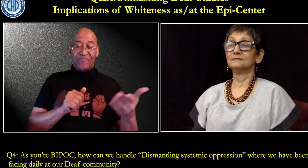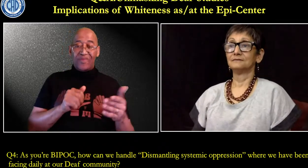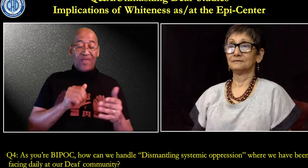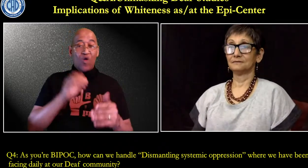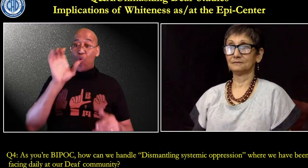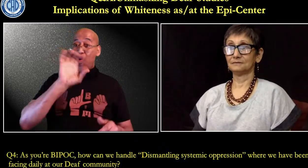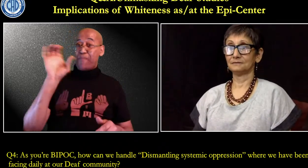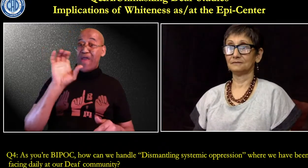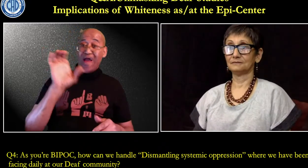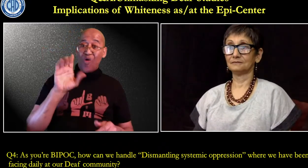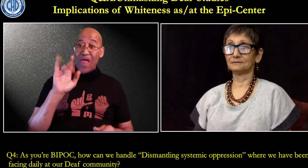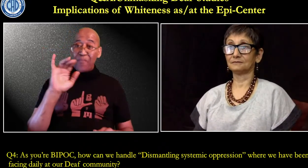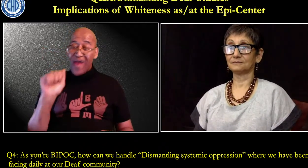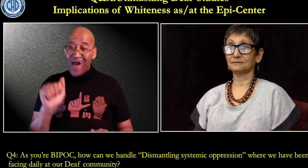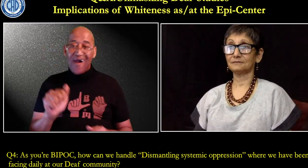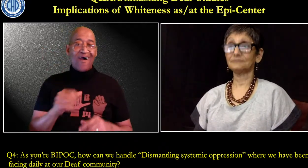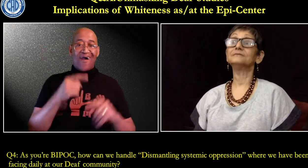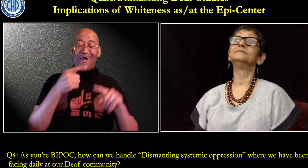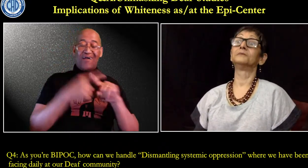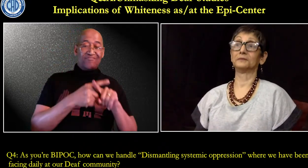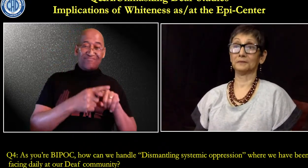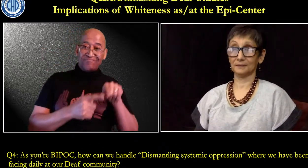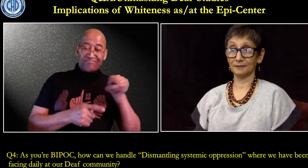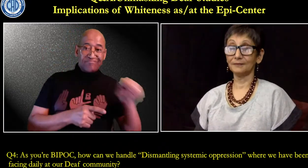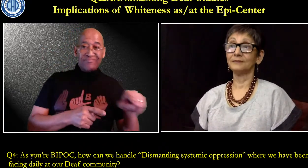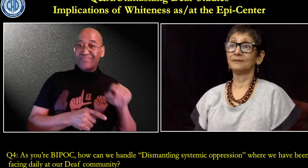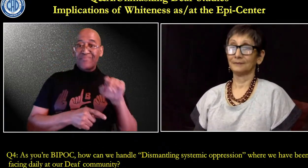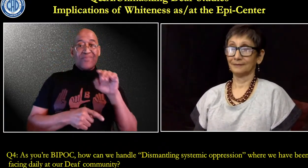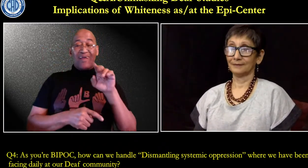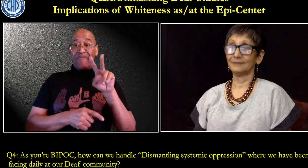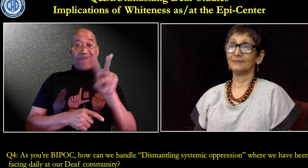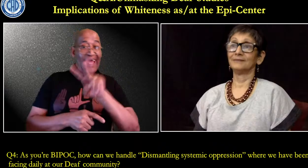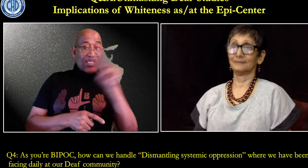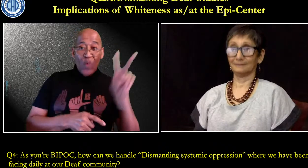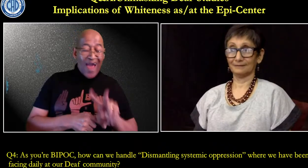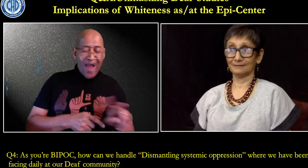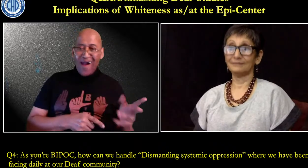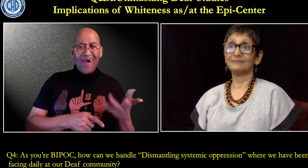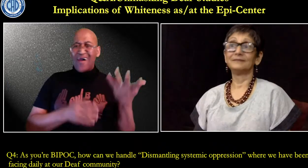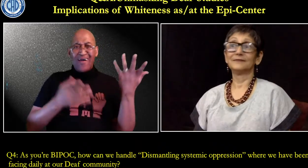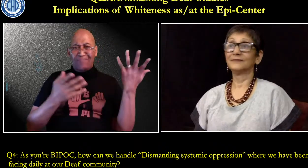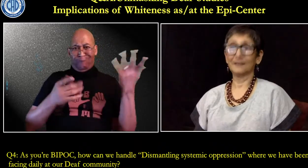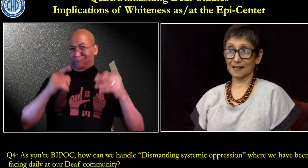You know, there may be Spanish, Mexican, Colombia,